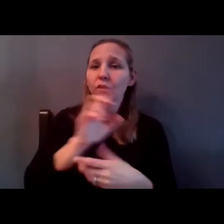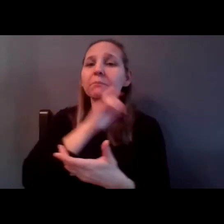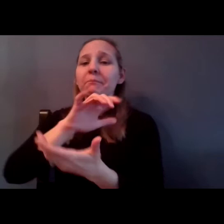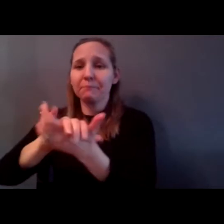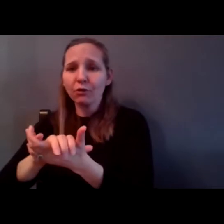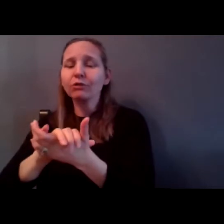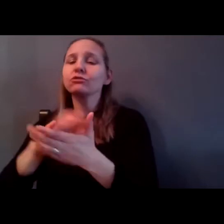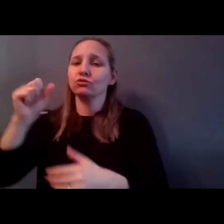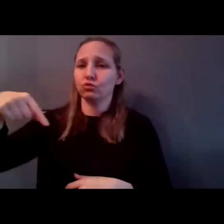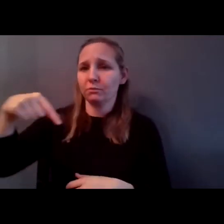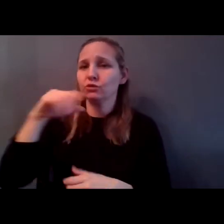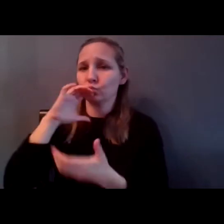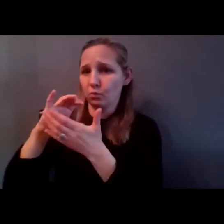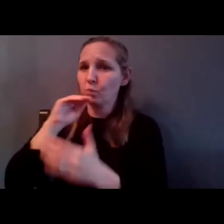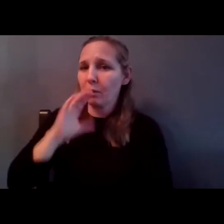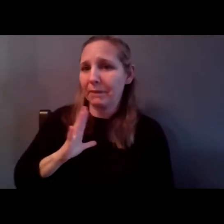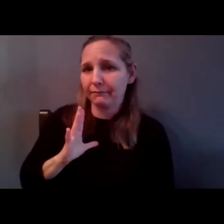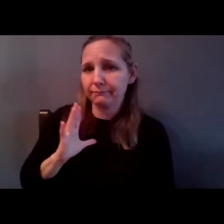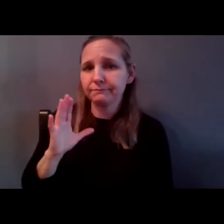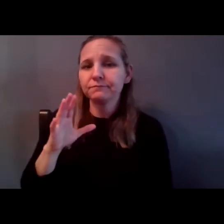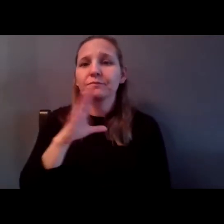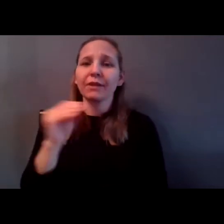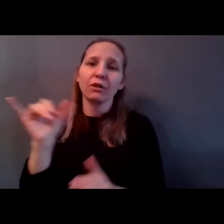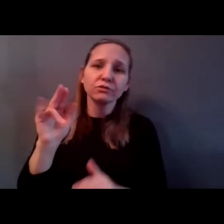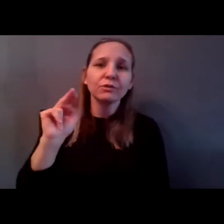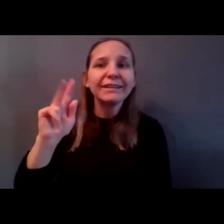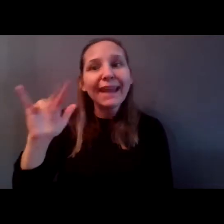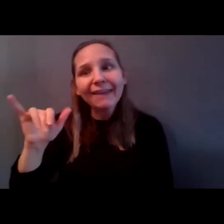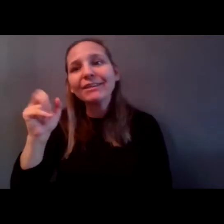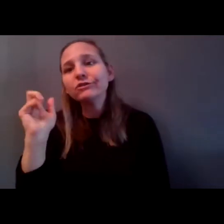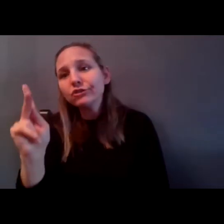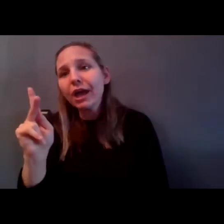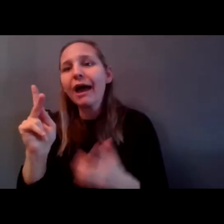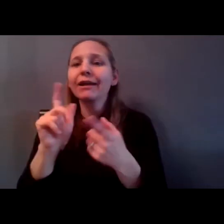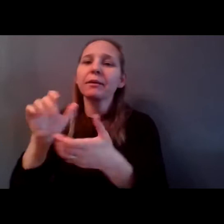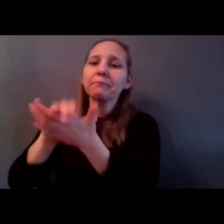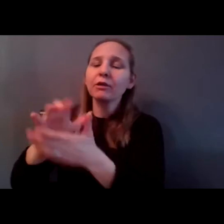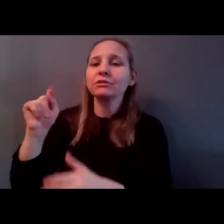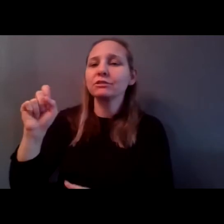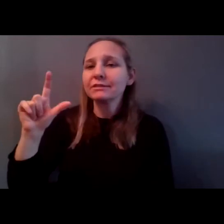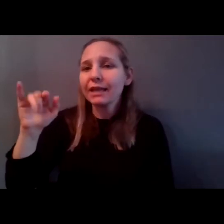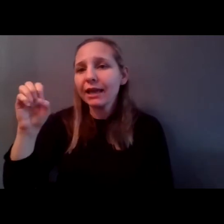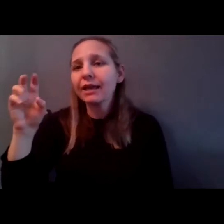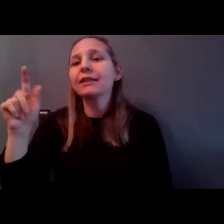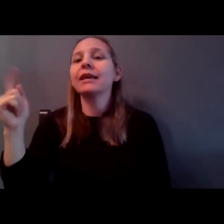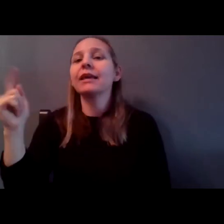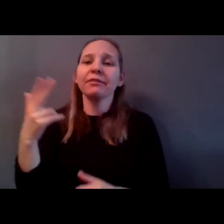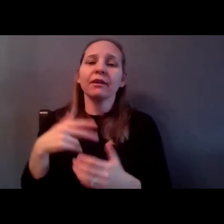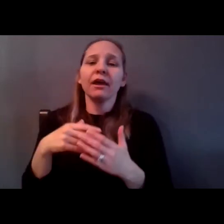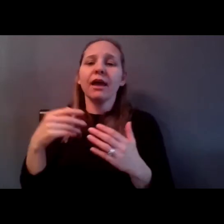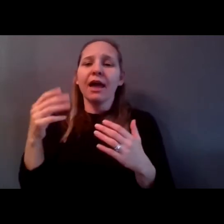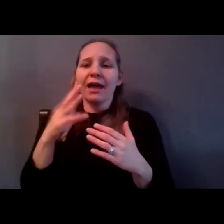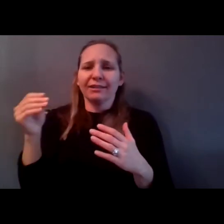women, and so forth. We have Navy Jack and others that married Tsleil-waututh. And those interactions were